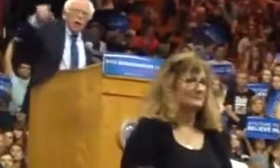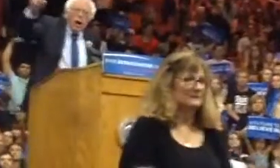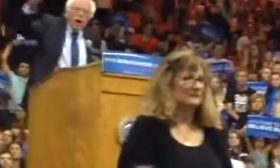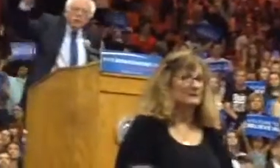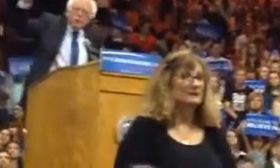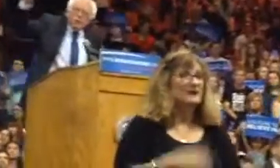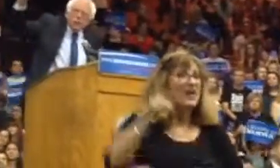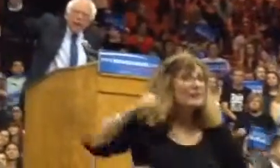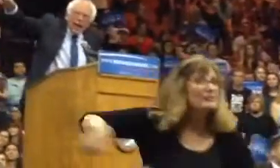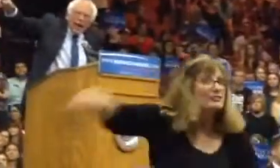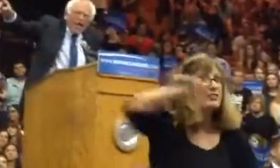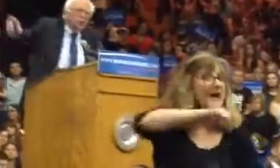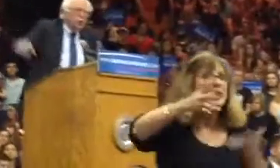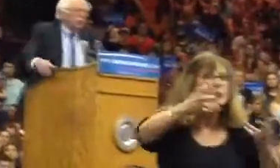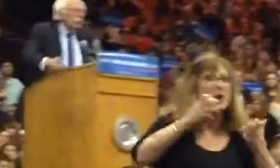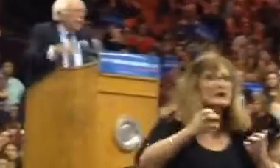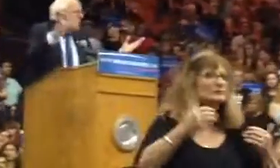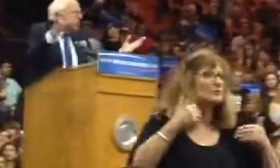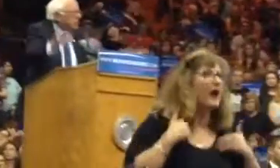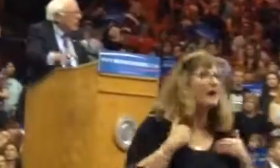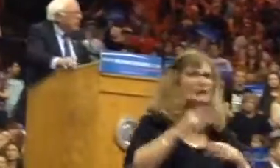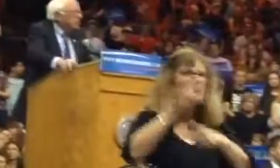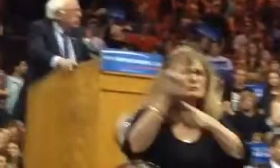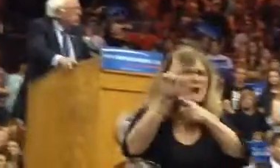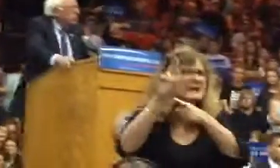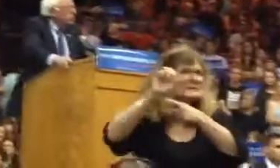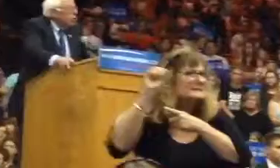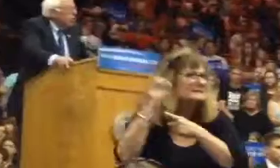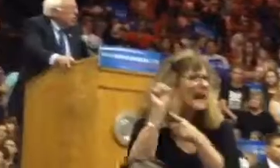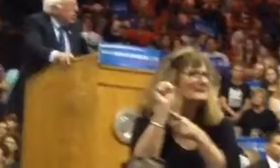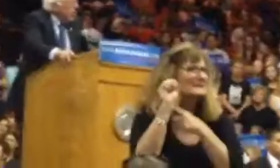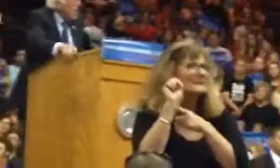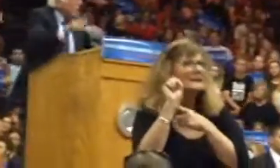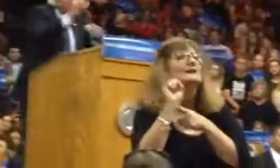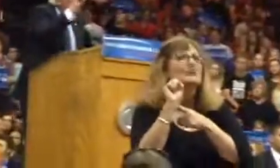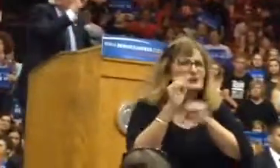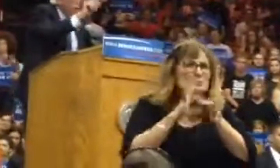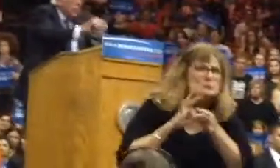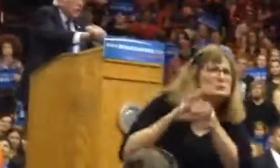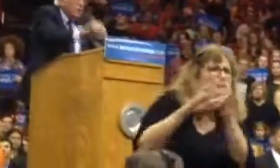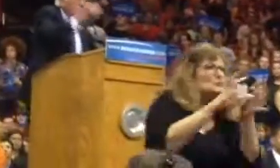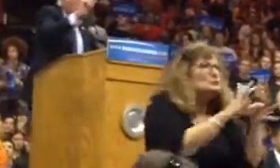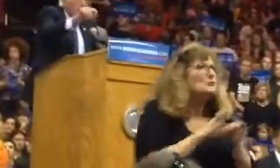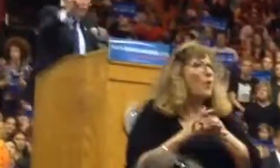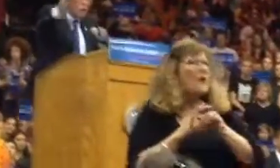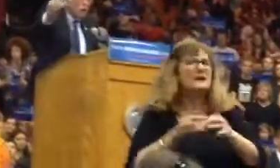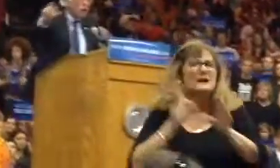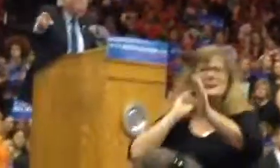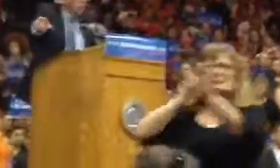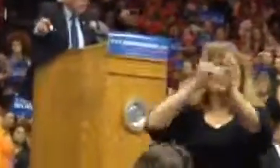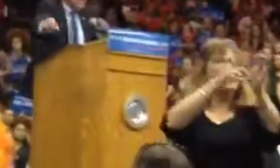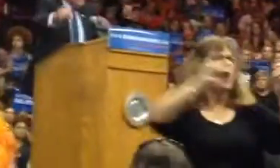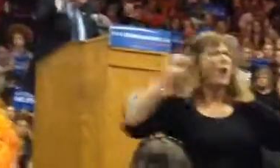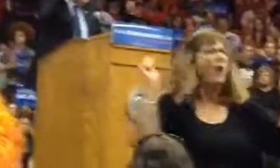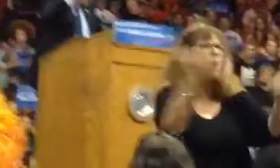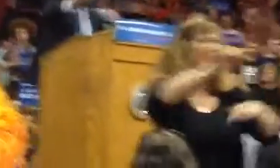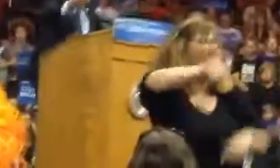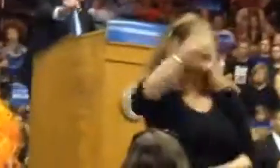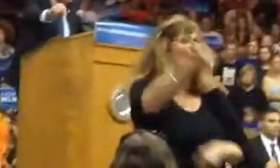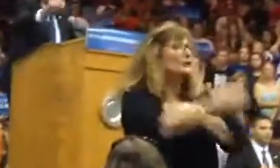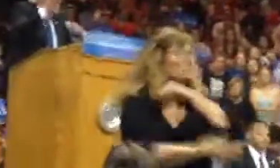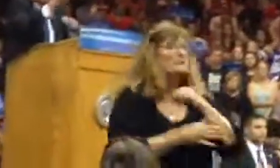They want to have the United States join every other major country